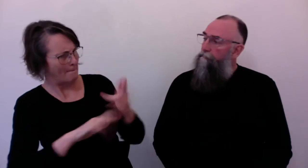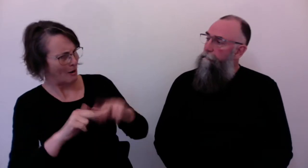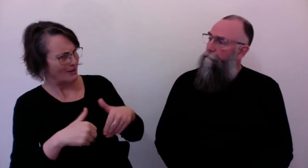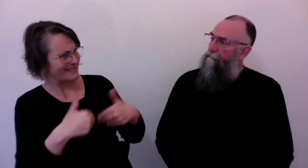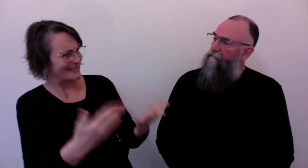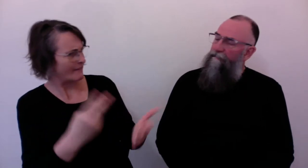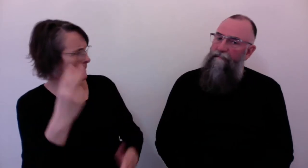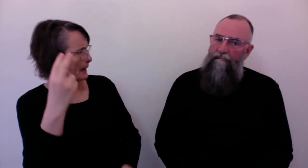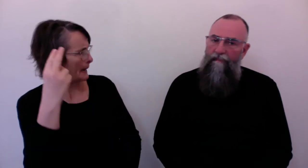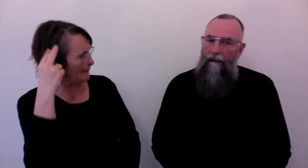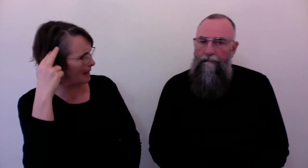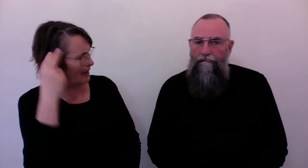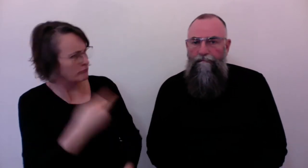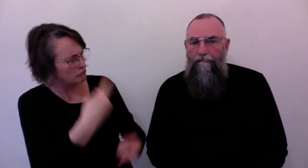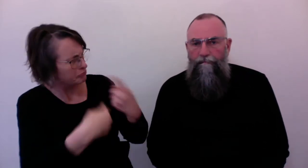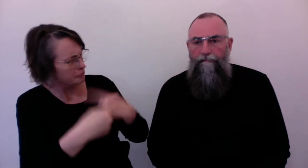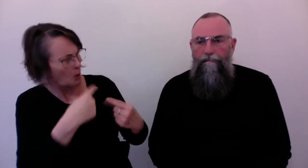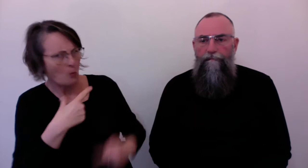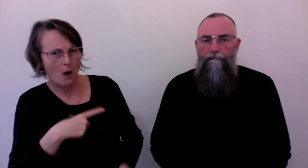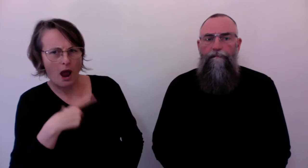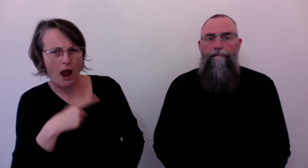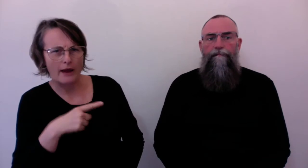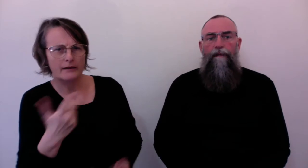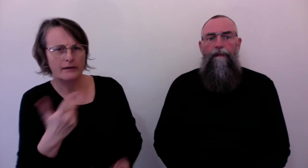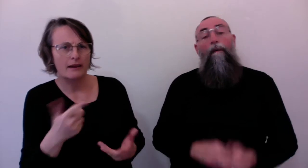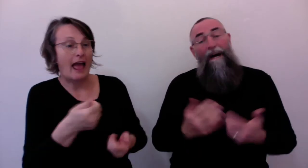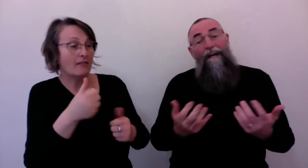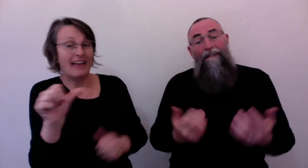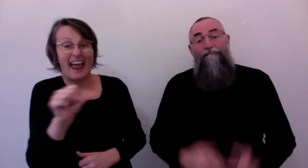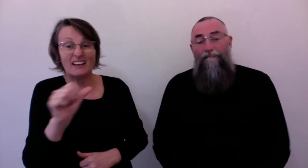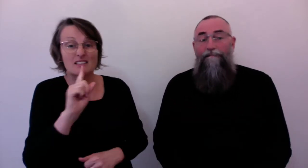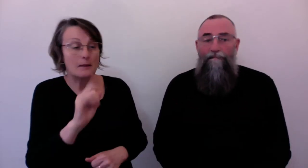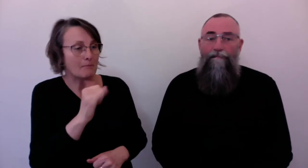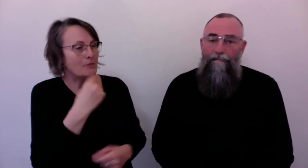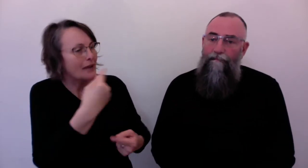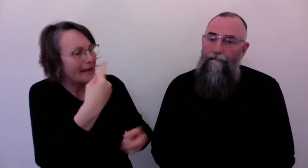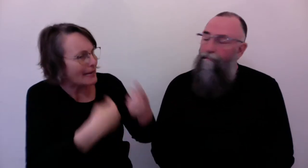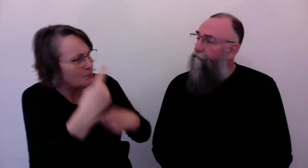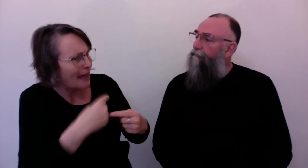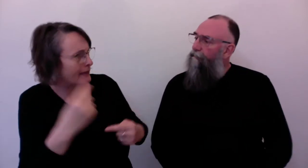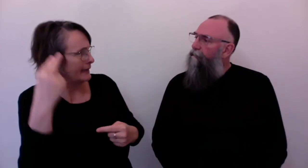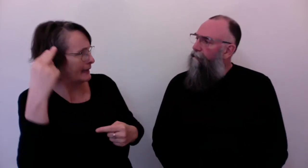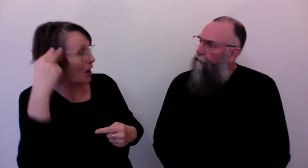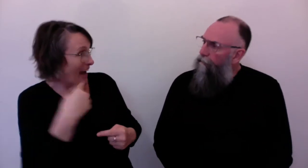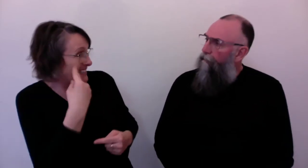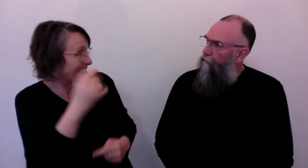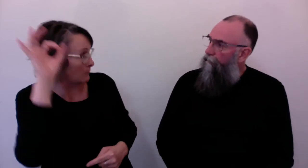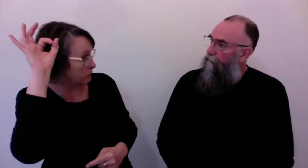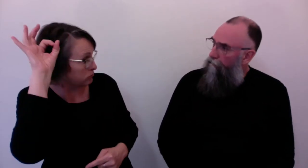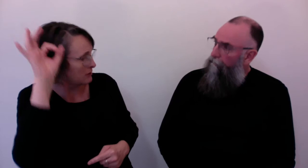implant? Talk us through that process. And then can you also talk through what it is? Because Yeah. I can see the physical aspect on the side of your head. Yeah. But can you talk